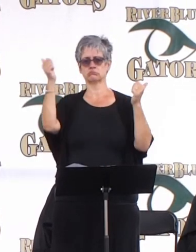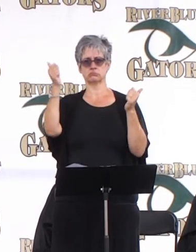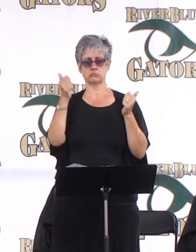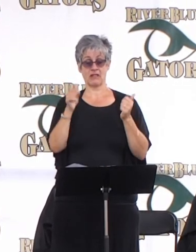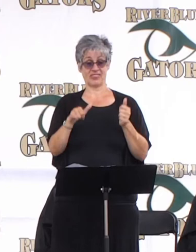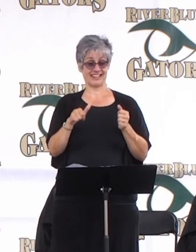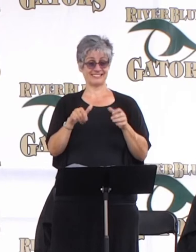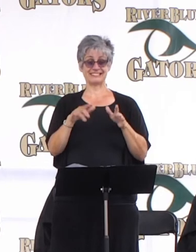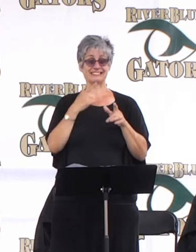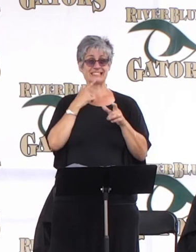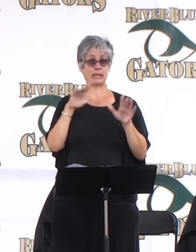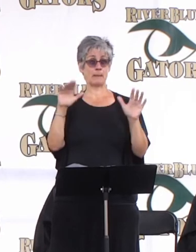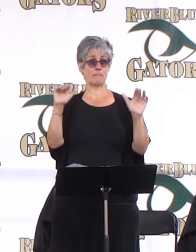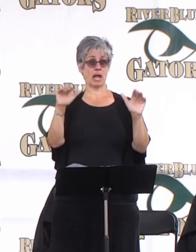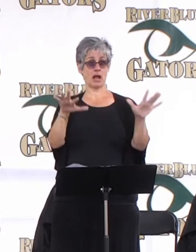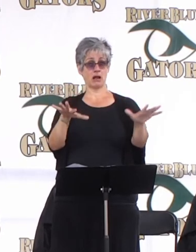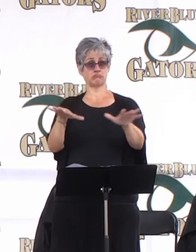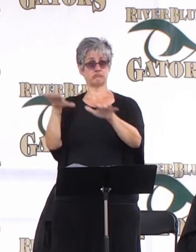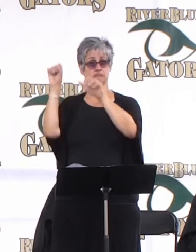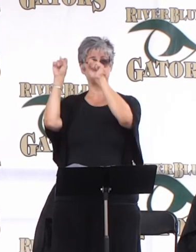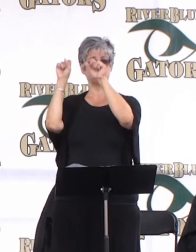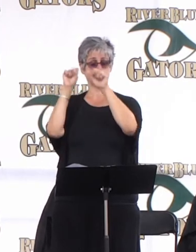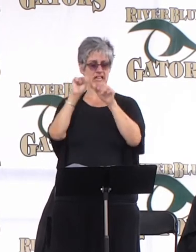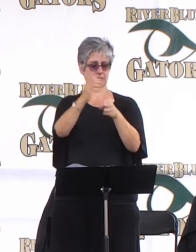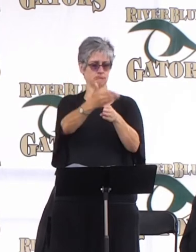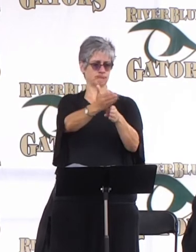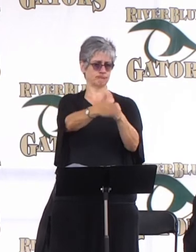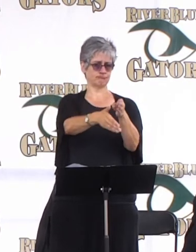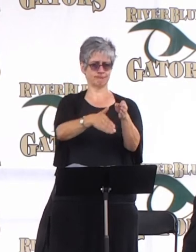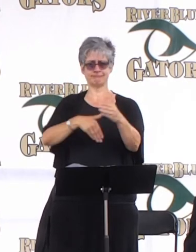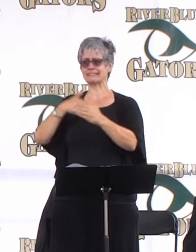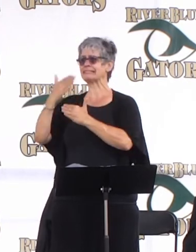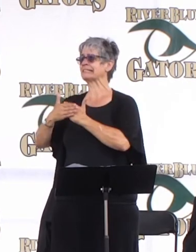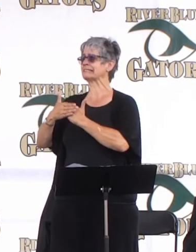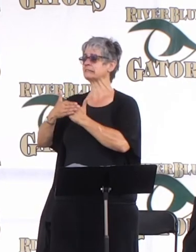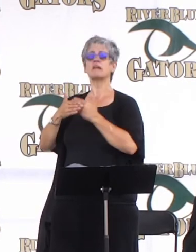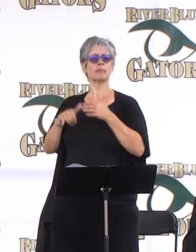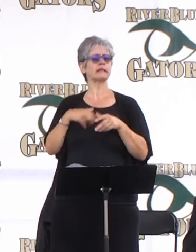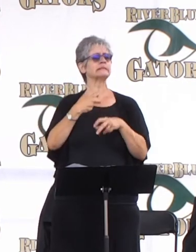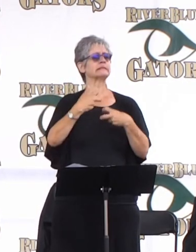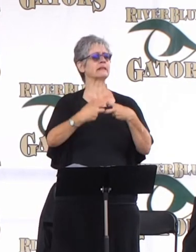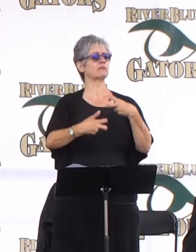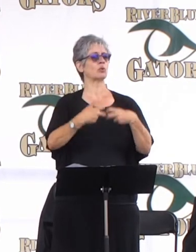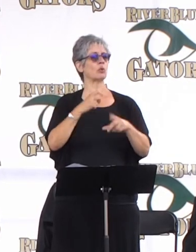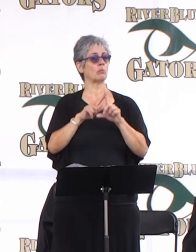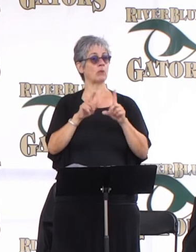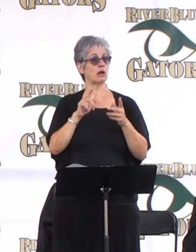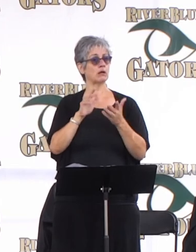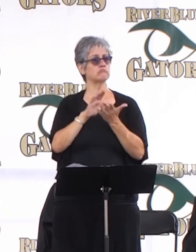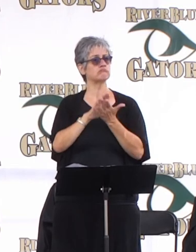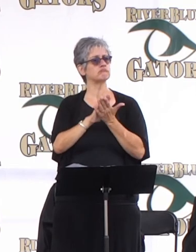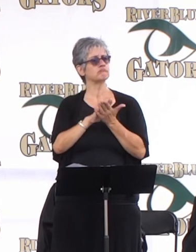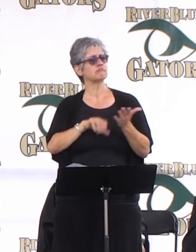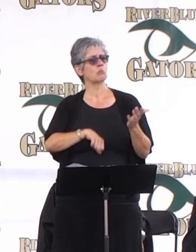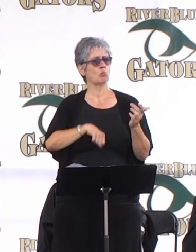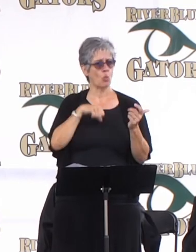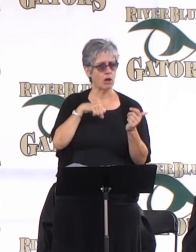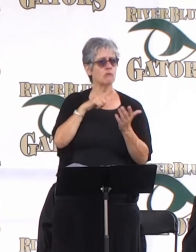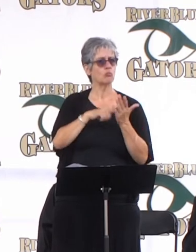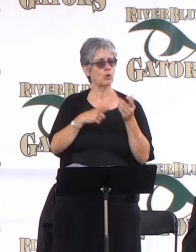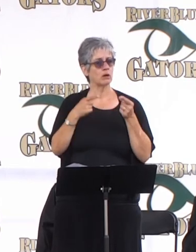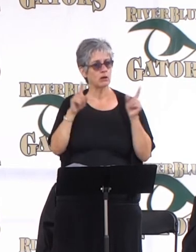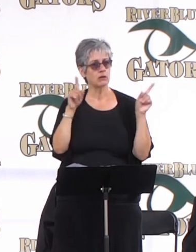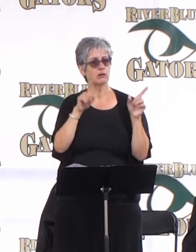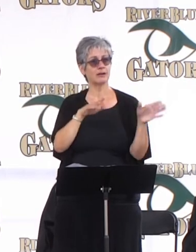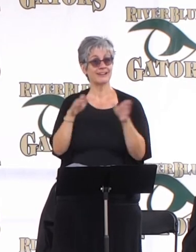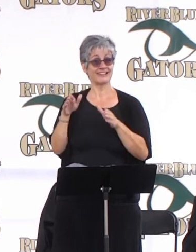difficult. But let's take pride in all we've accomplished and look forward to the many things that are in store for every one of us. Now, although I just